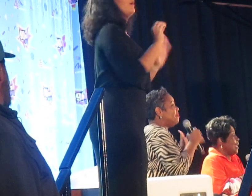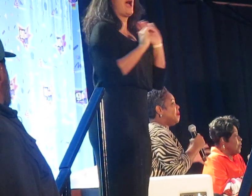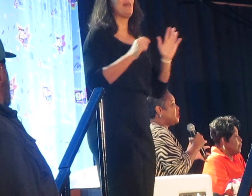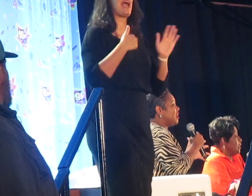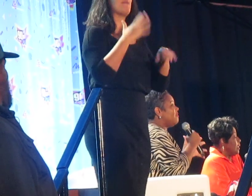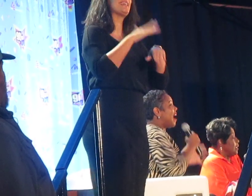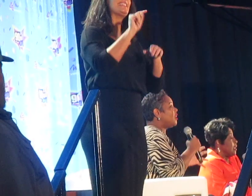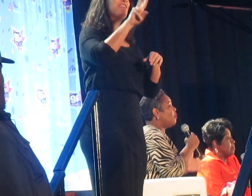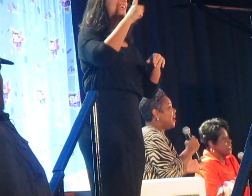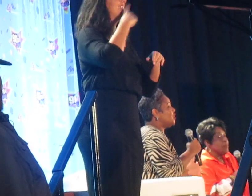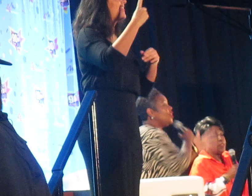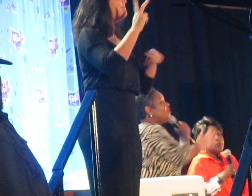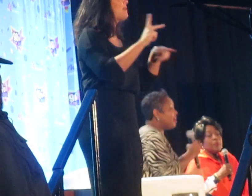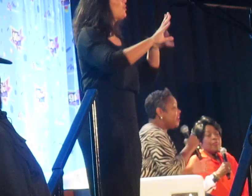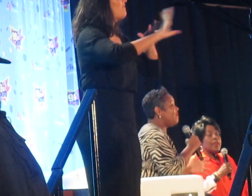Yeah,